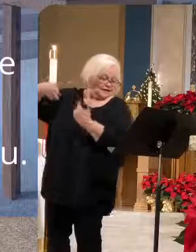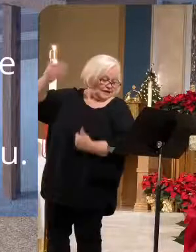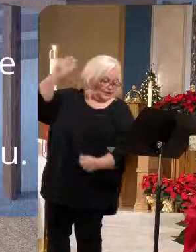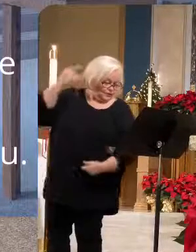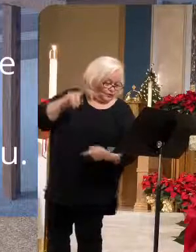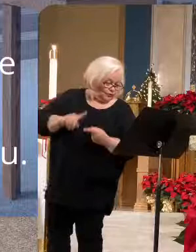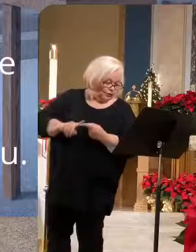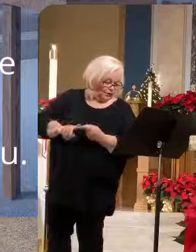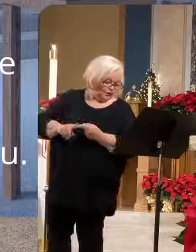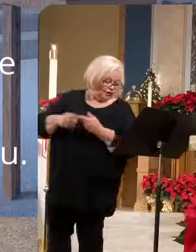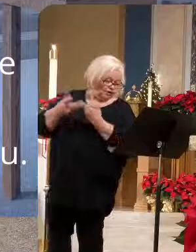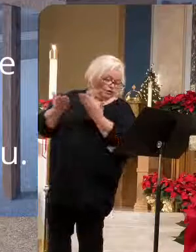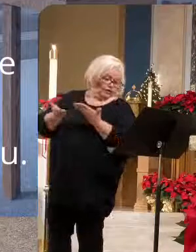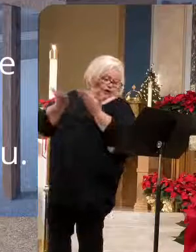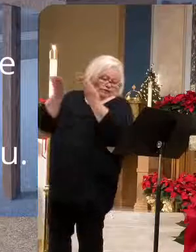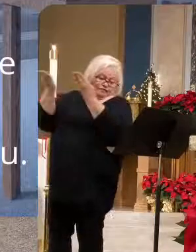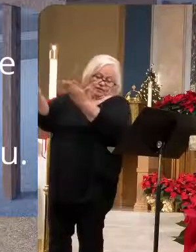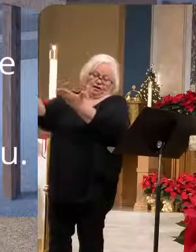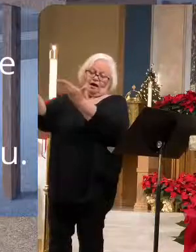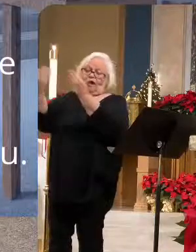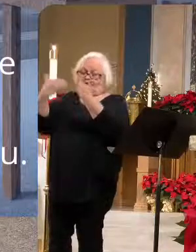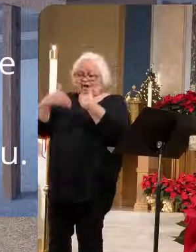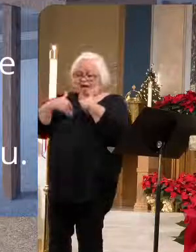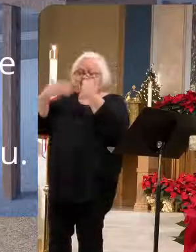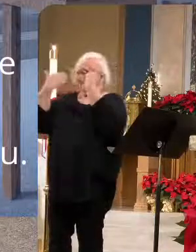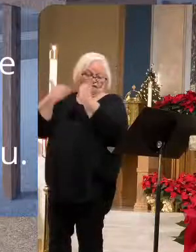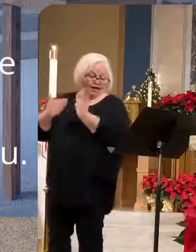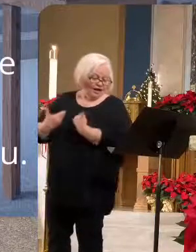Frankincense to offer have I,